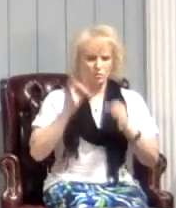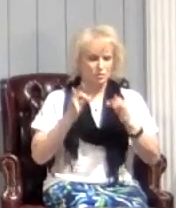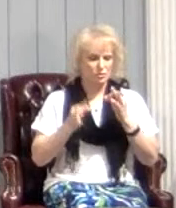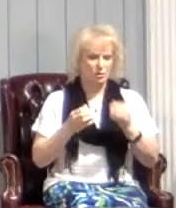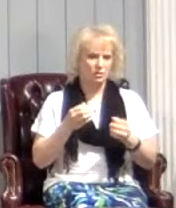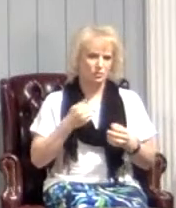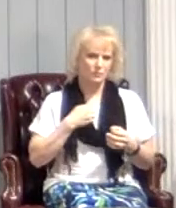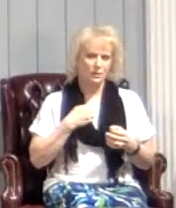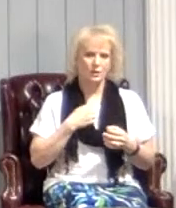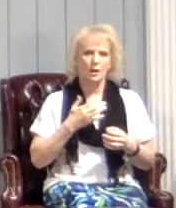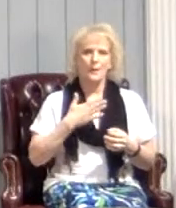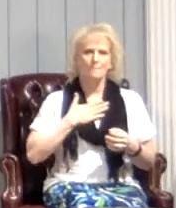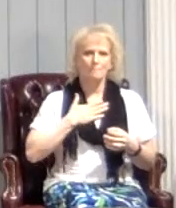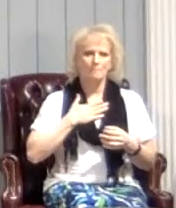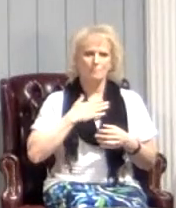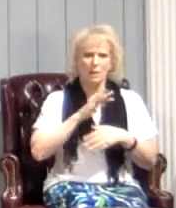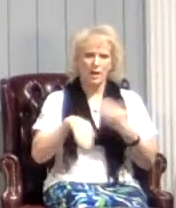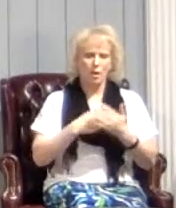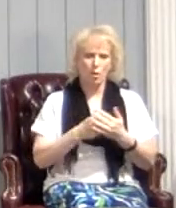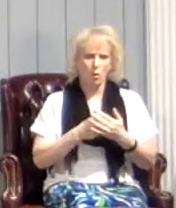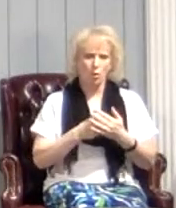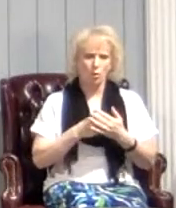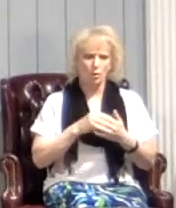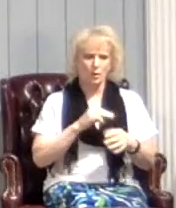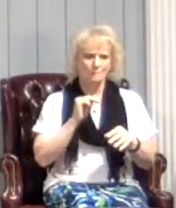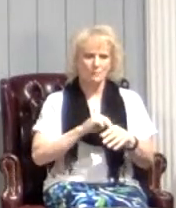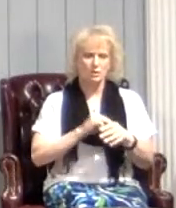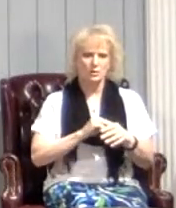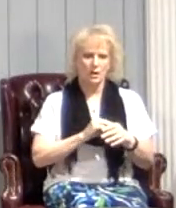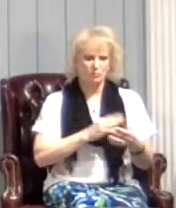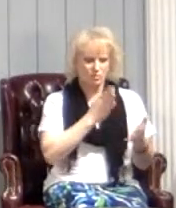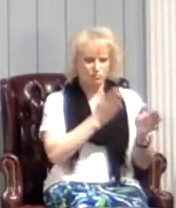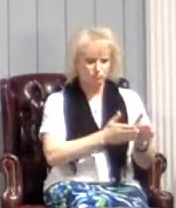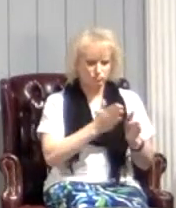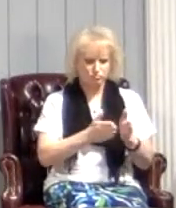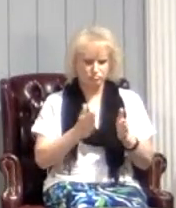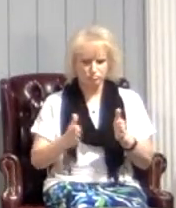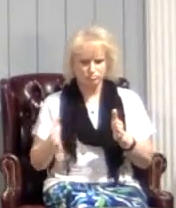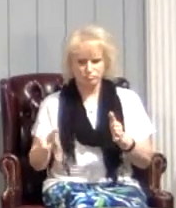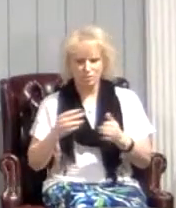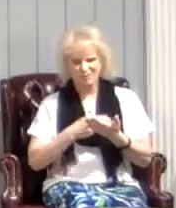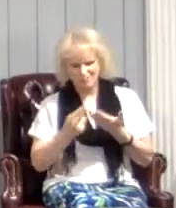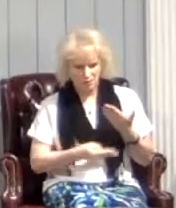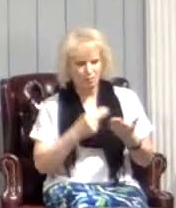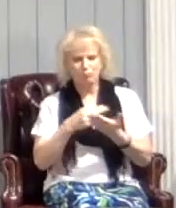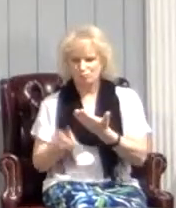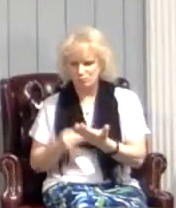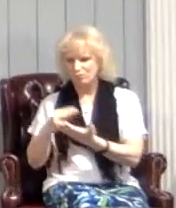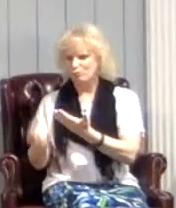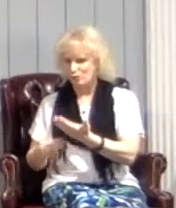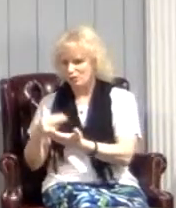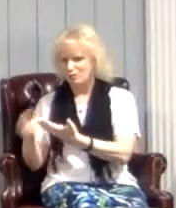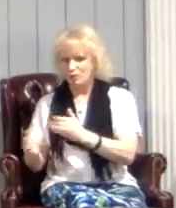My whole ministry has been a series of failures followed by rescues from God.